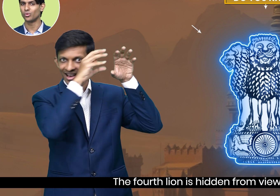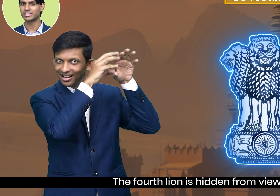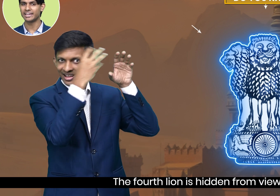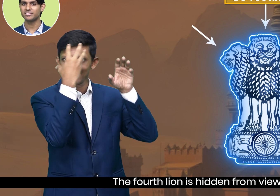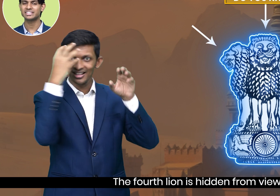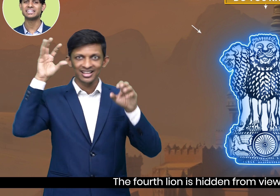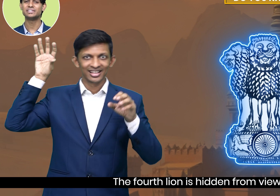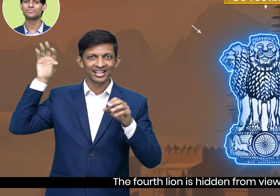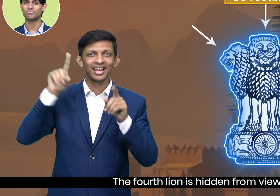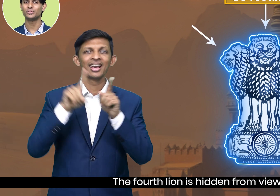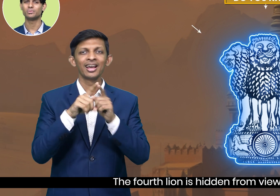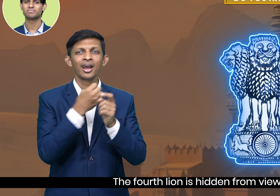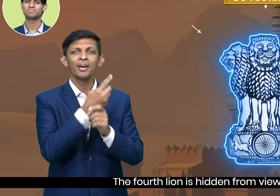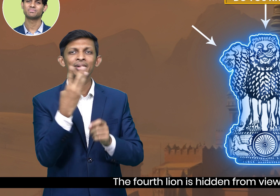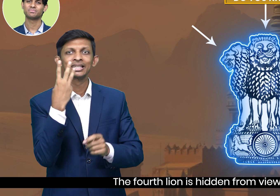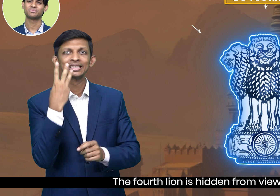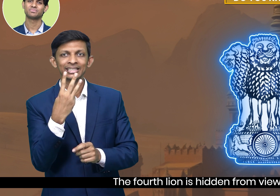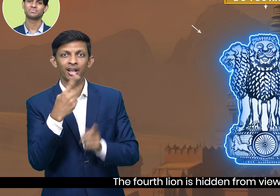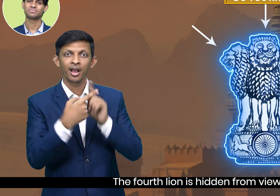The 4th lion is hidden from view.